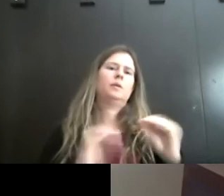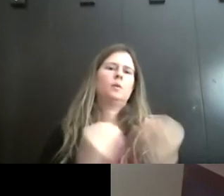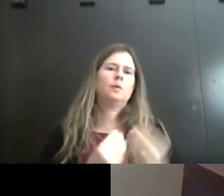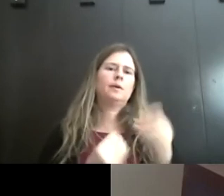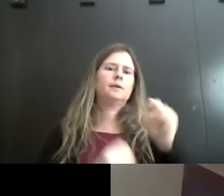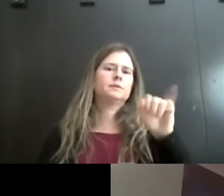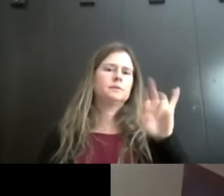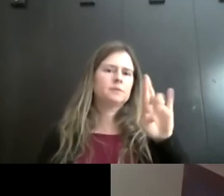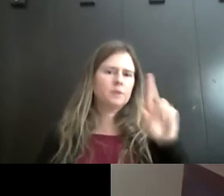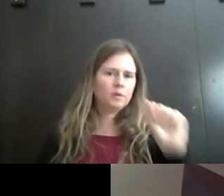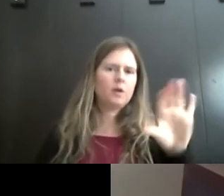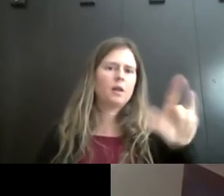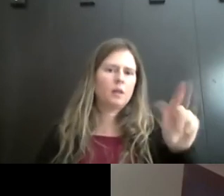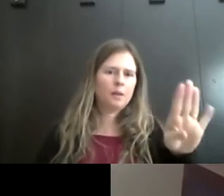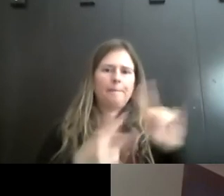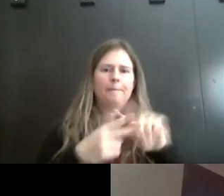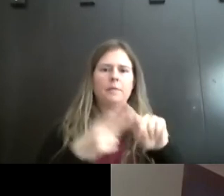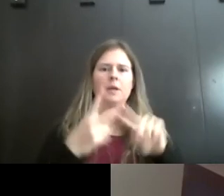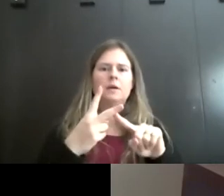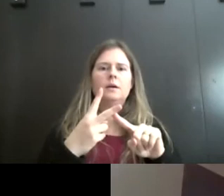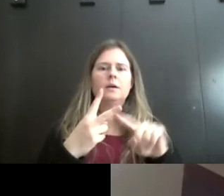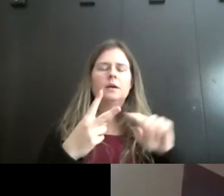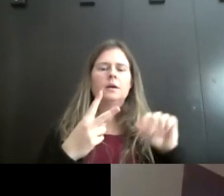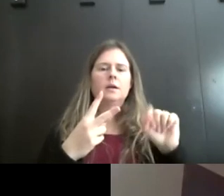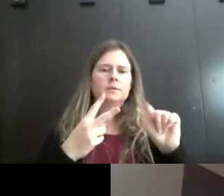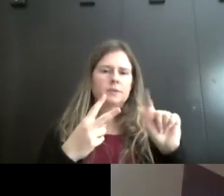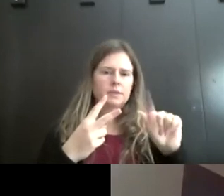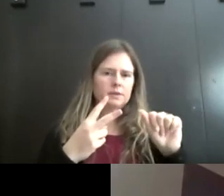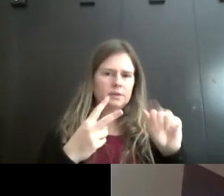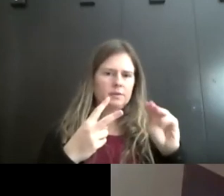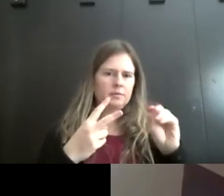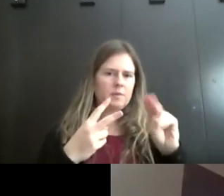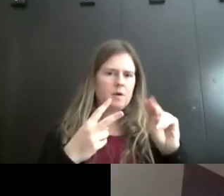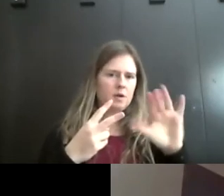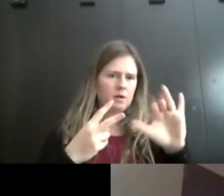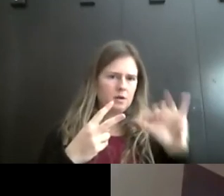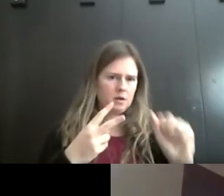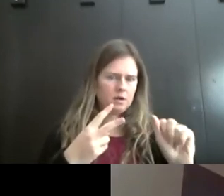Club, the Santa Monica Mountain Conservancy.